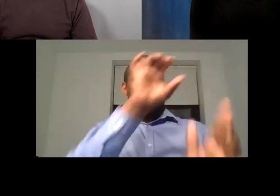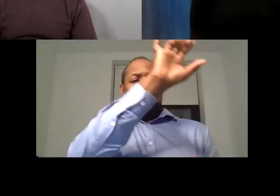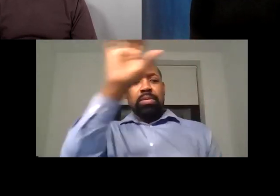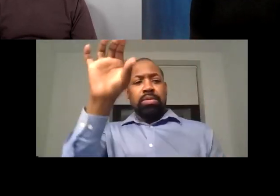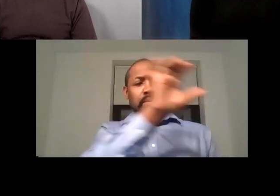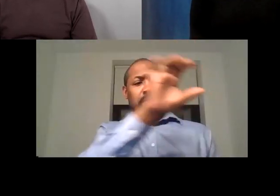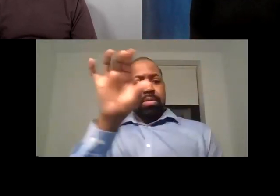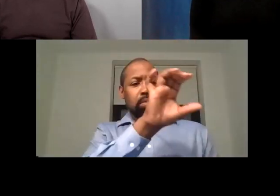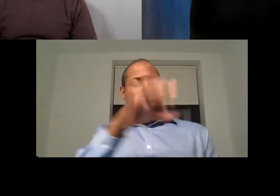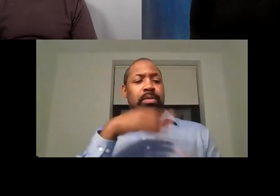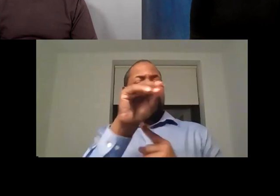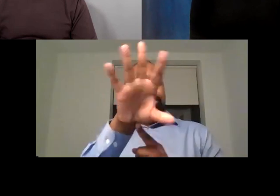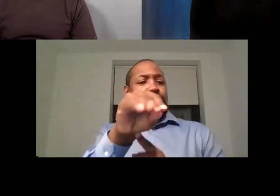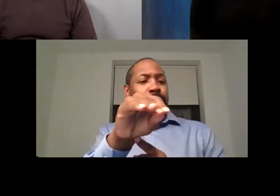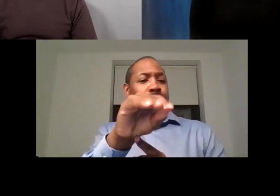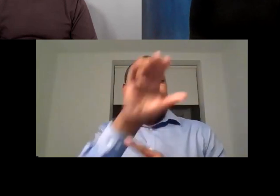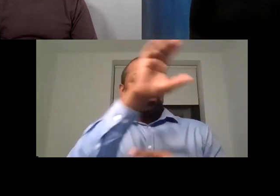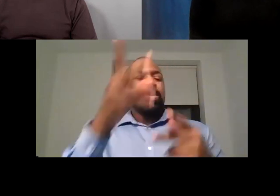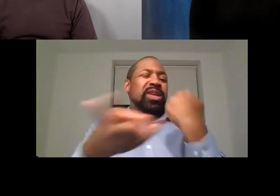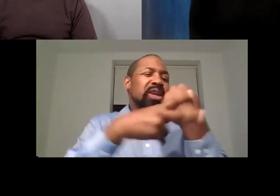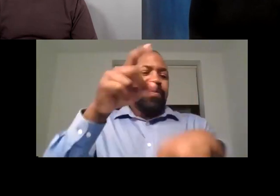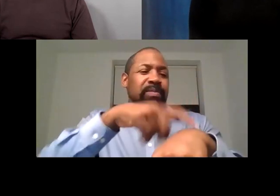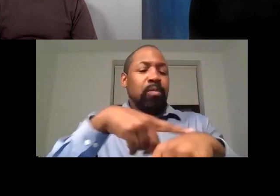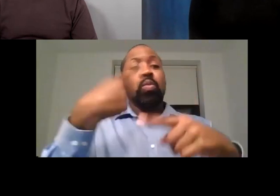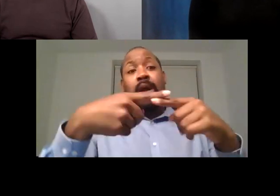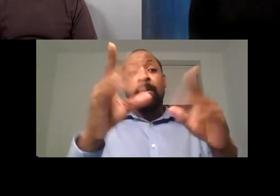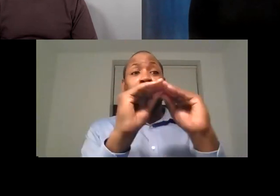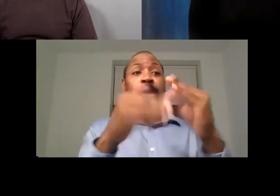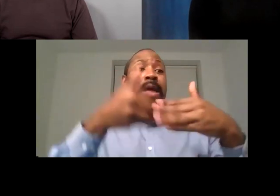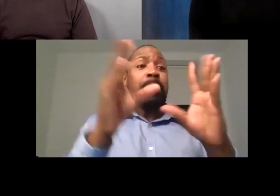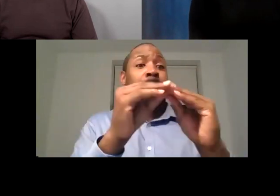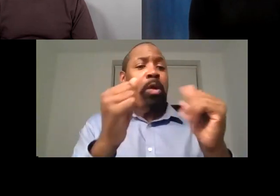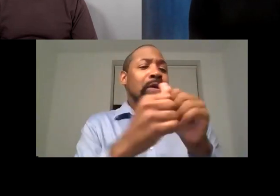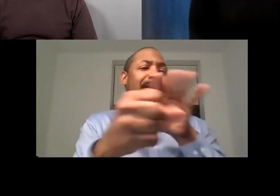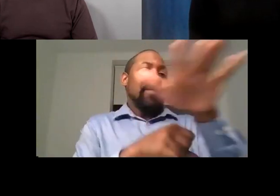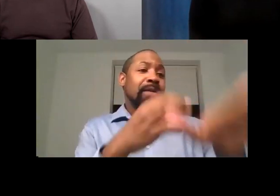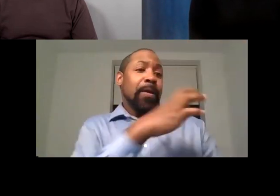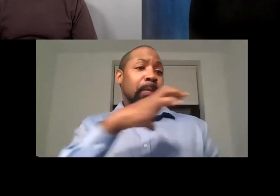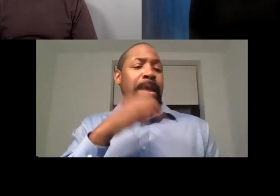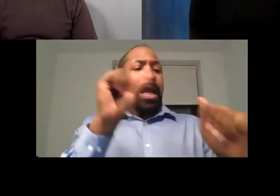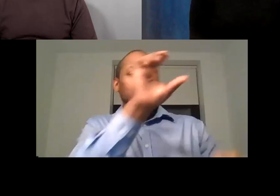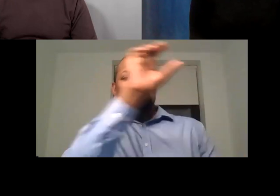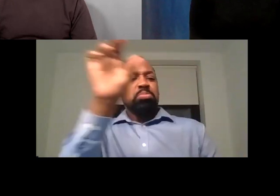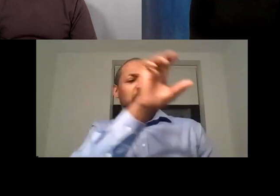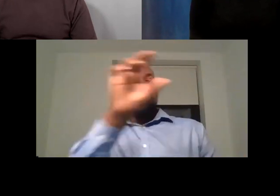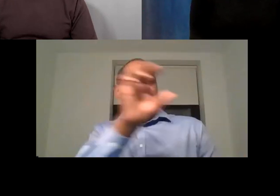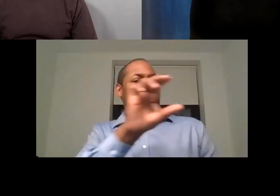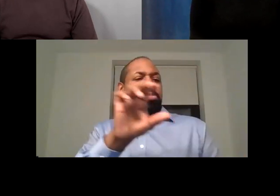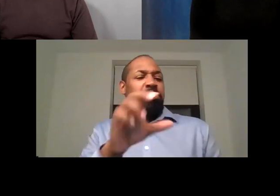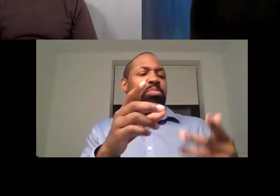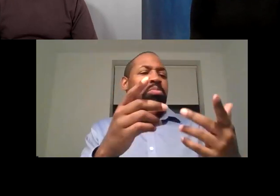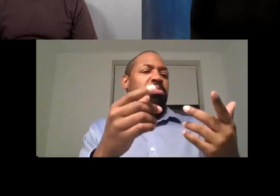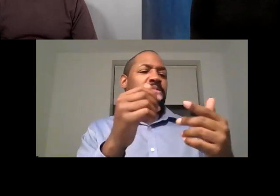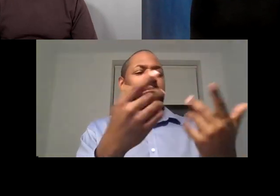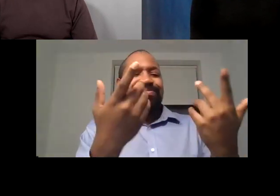thinking potentially we could do as a Zoom picture, as we could take a screenshot. It might save time. We could do it at the next meeting when we